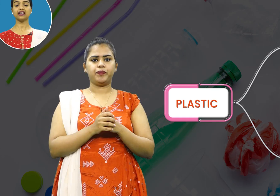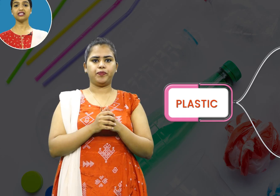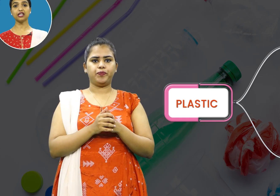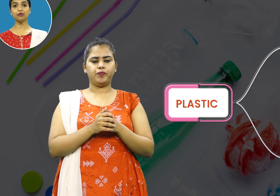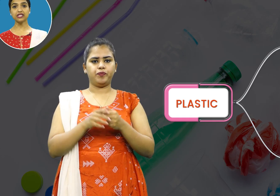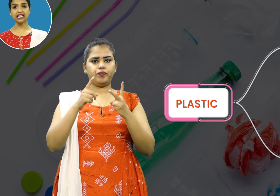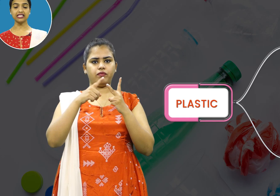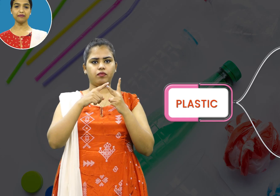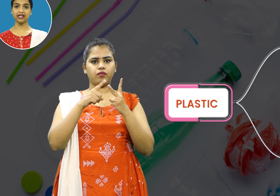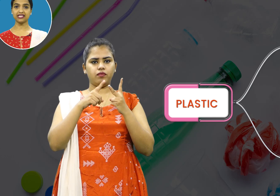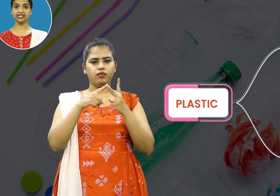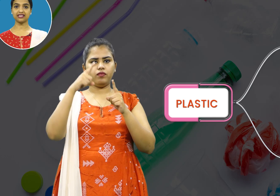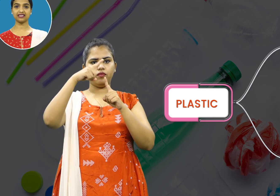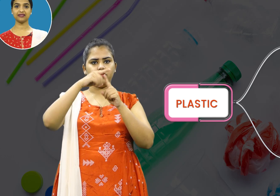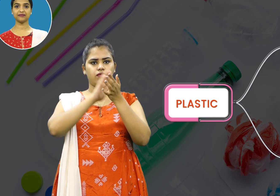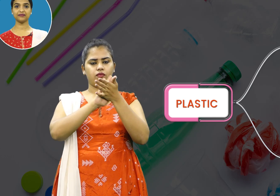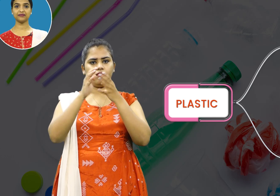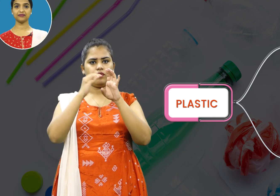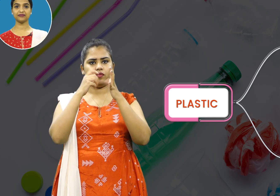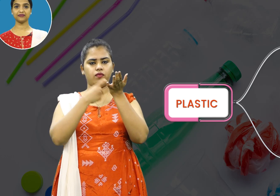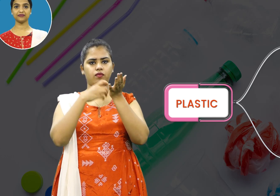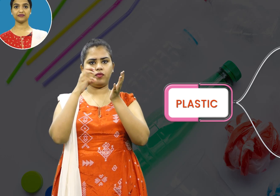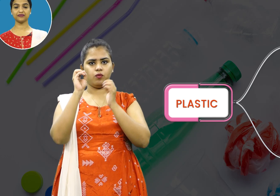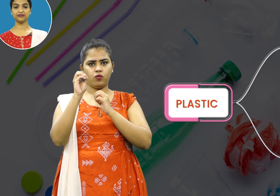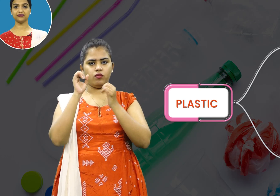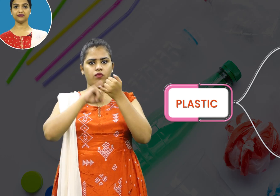Second, thermosetting plastic.